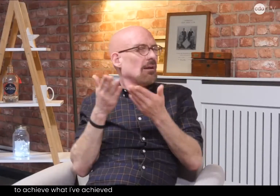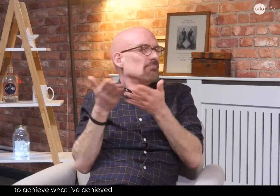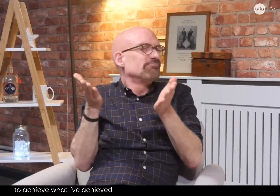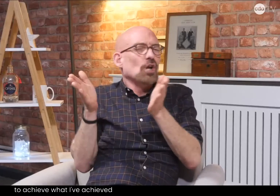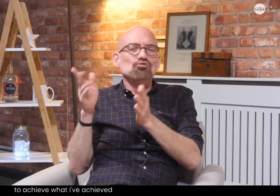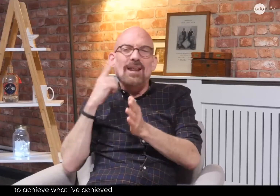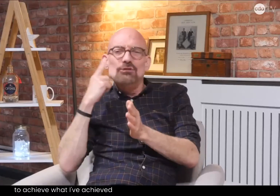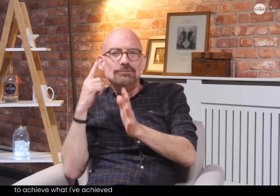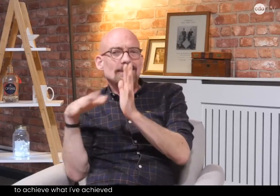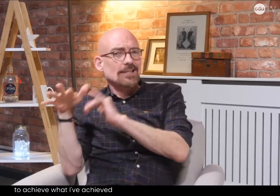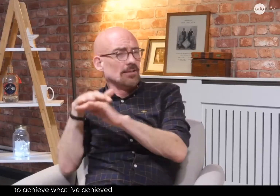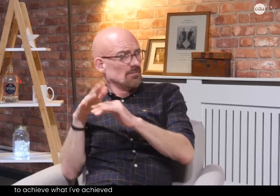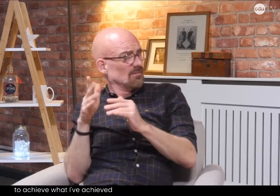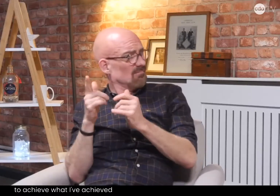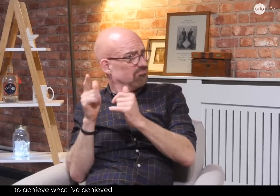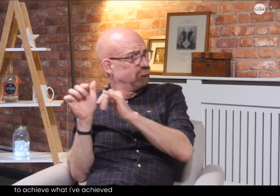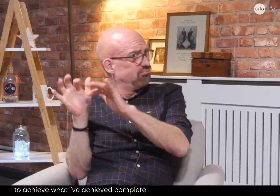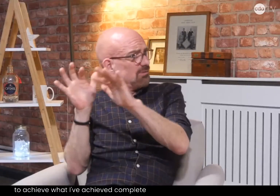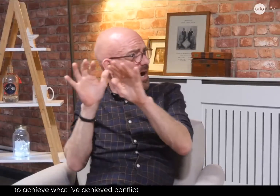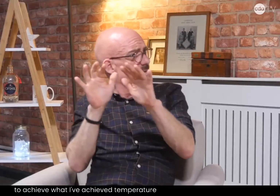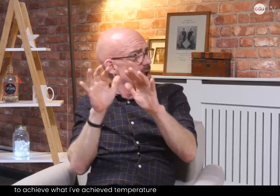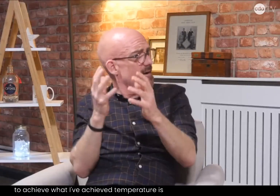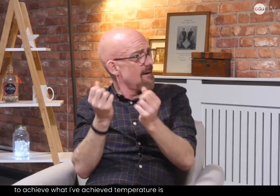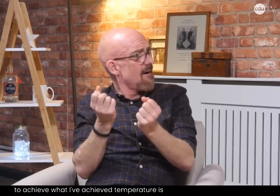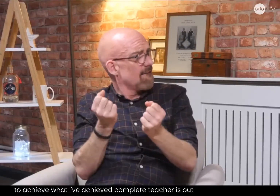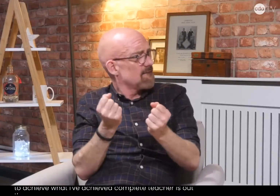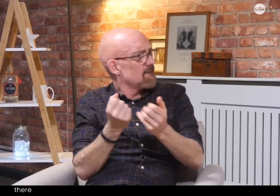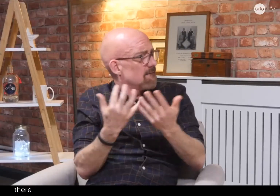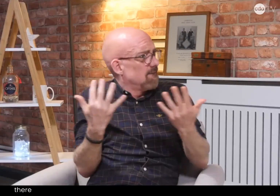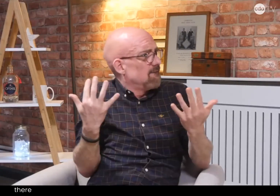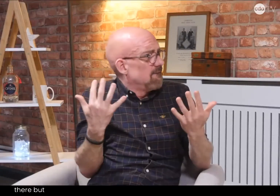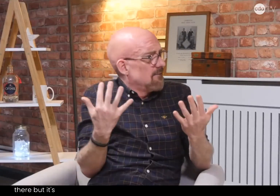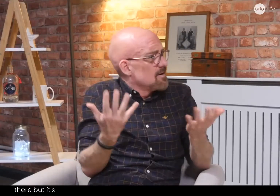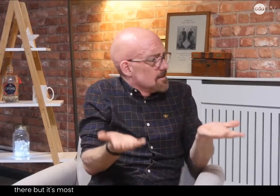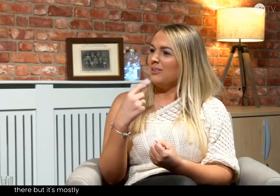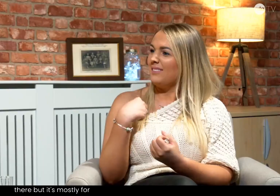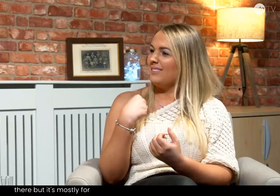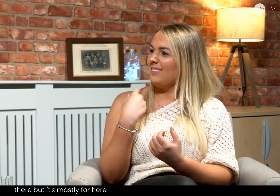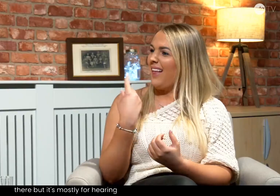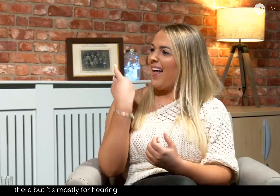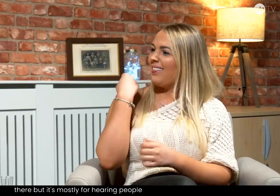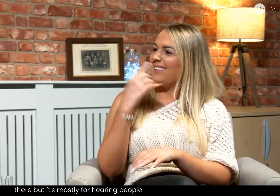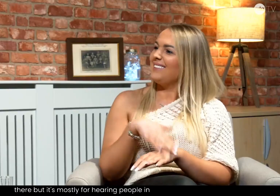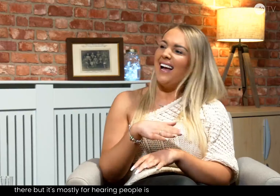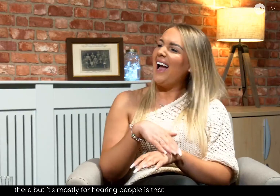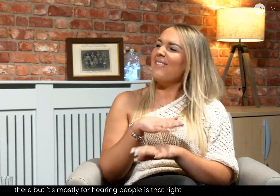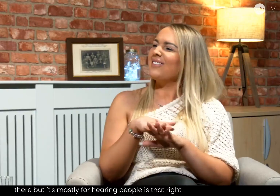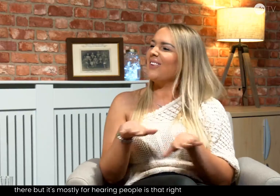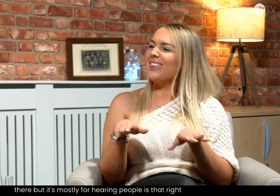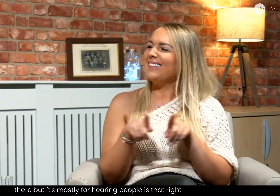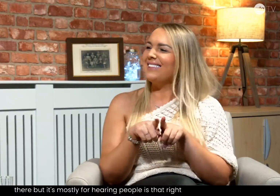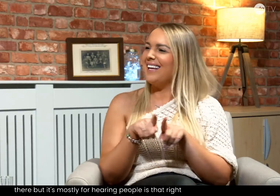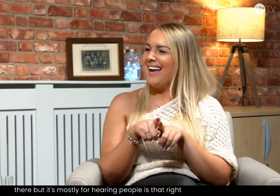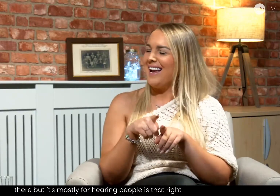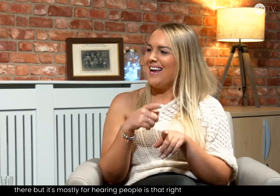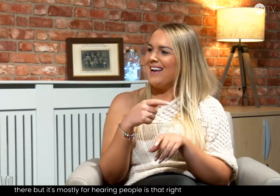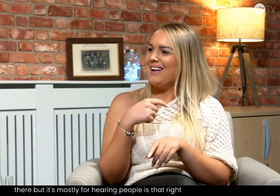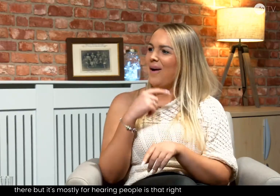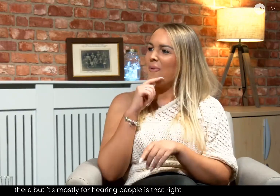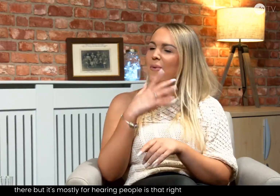Trans literature is out there, but it's mostly for hearing people. Is that right? Well, at the time when I was growing up,